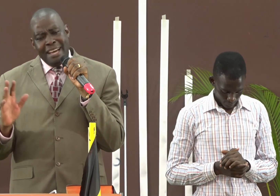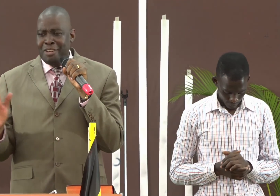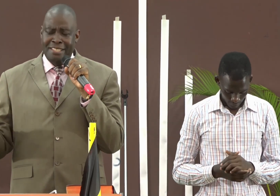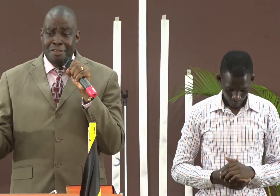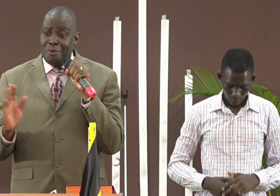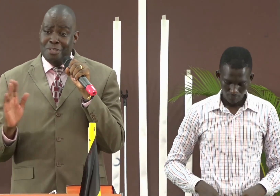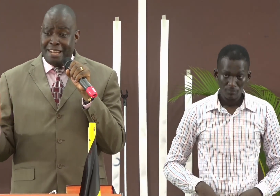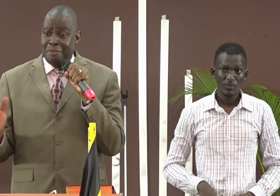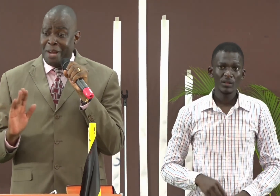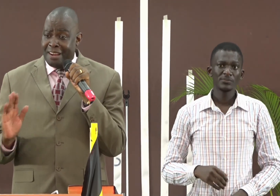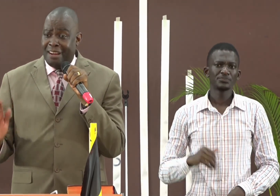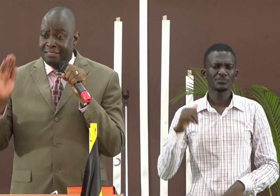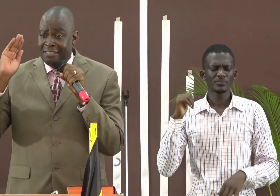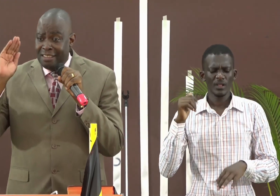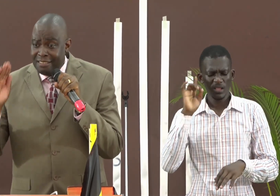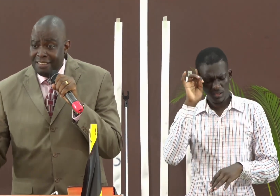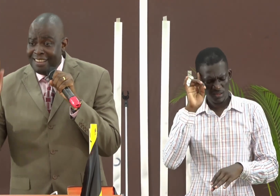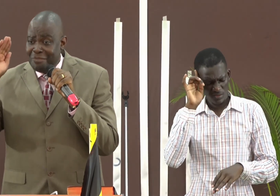to